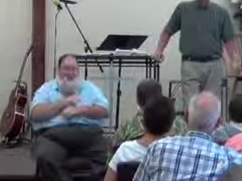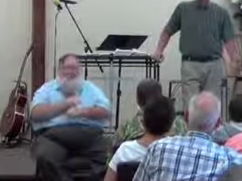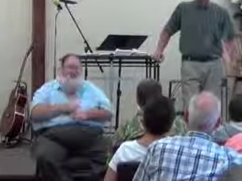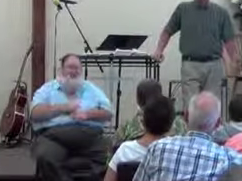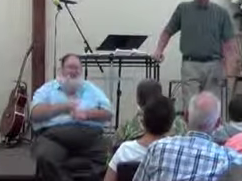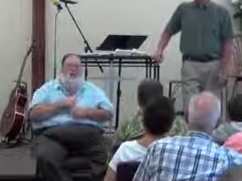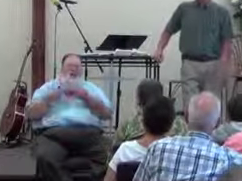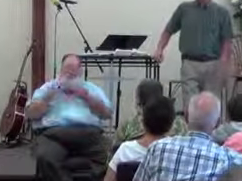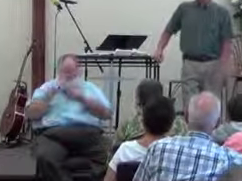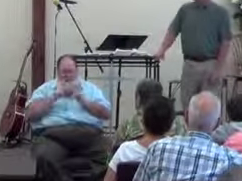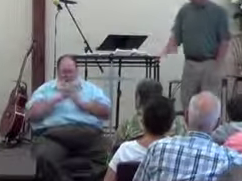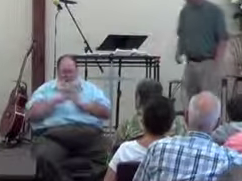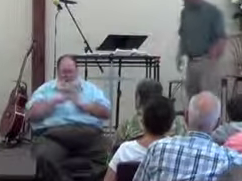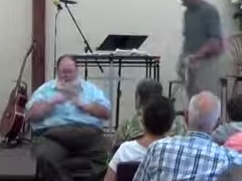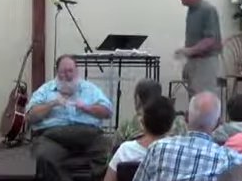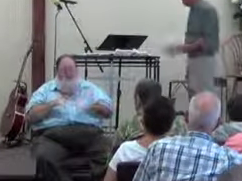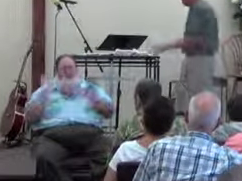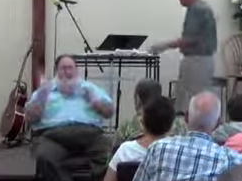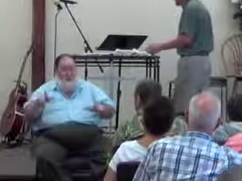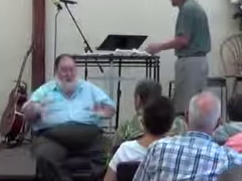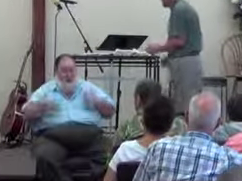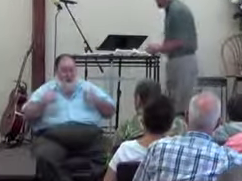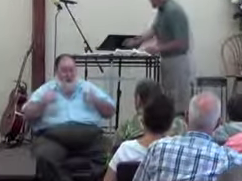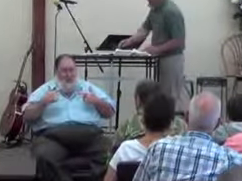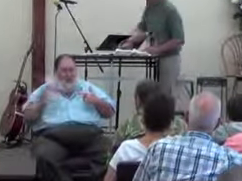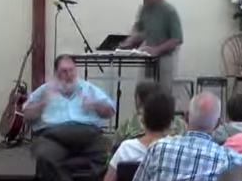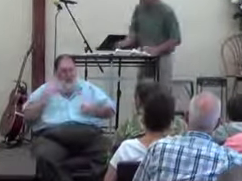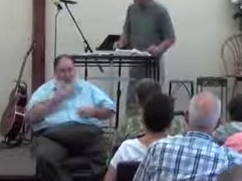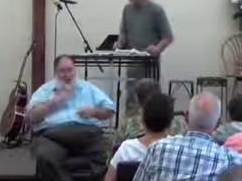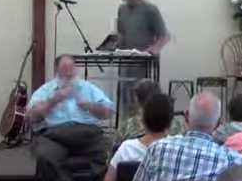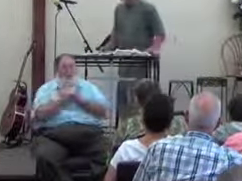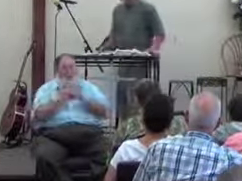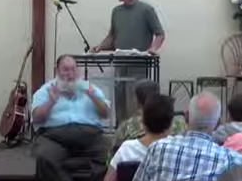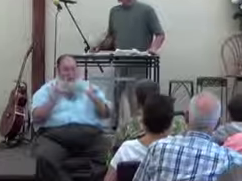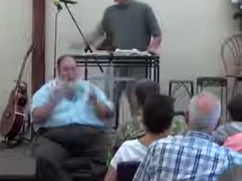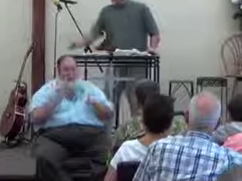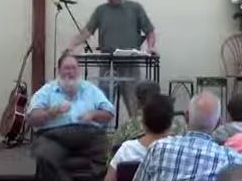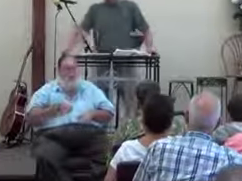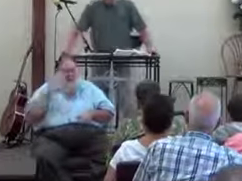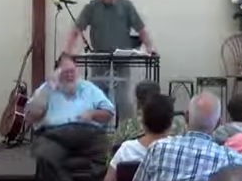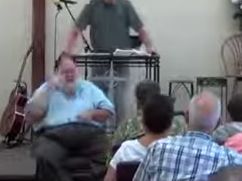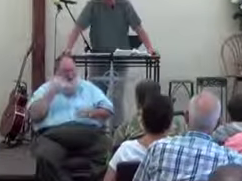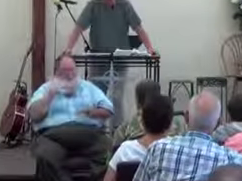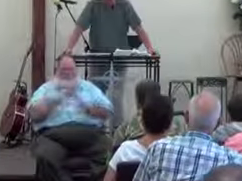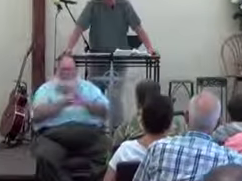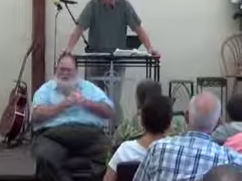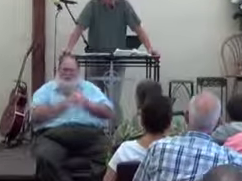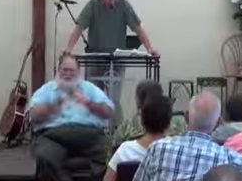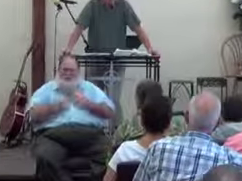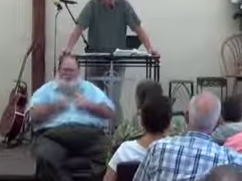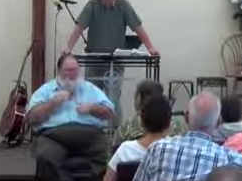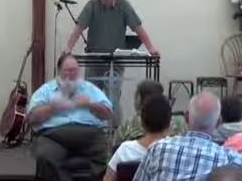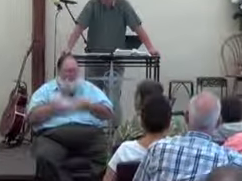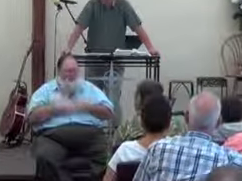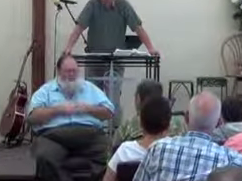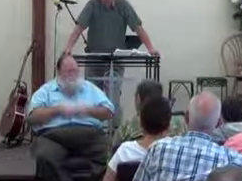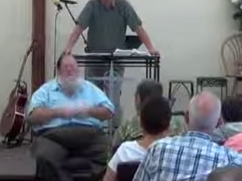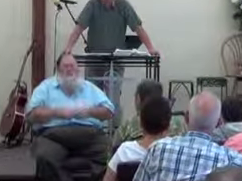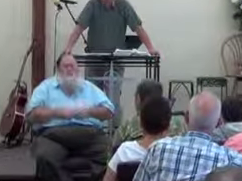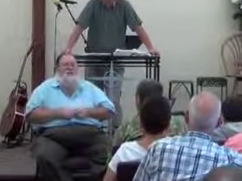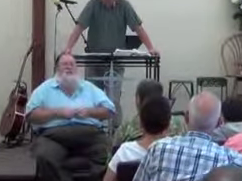you know, just so we can have this freedom, just so we can have this independence. And I know that America's got its problems. I know that certain times I think, you know, as